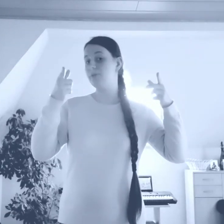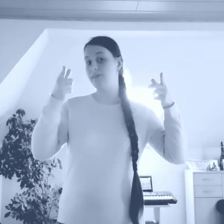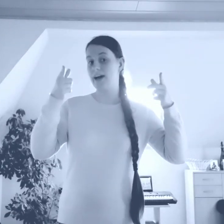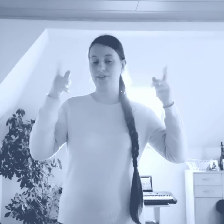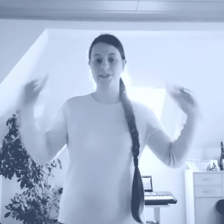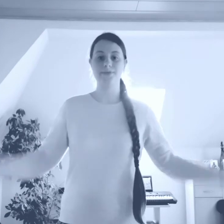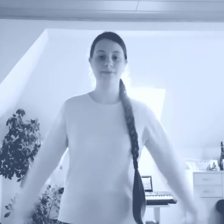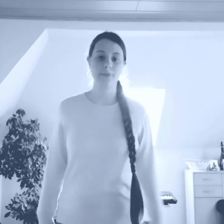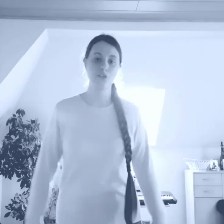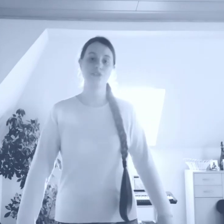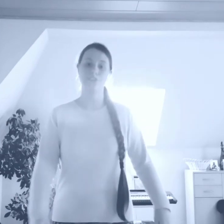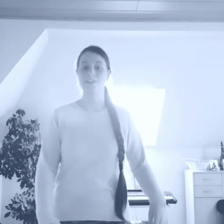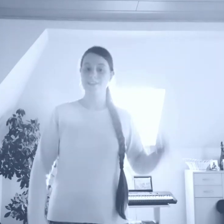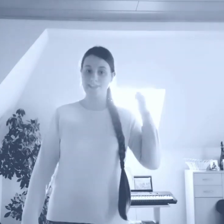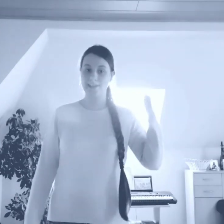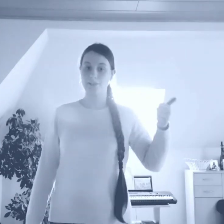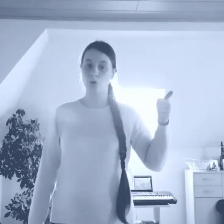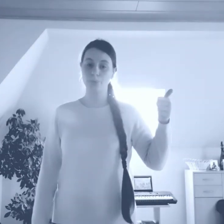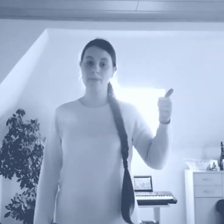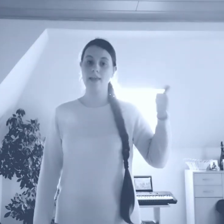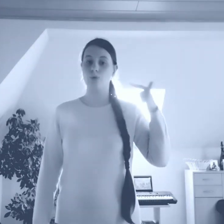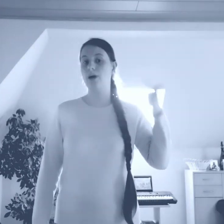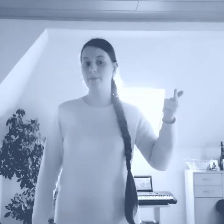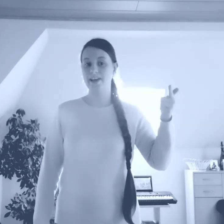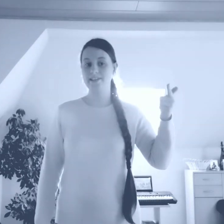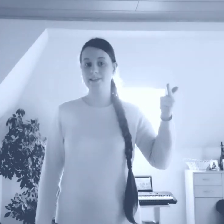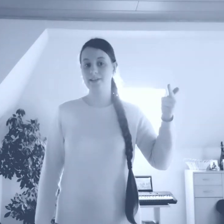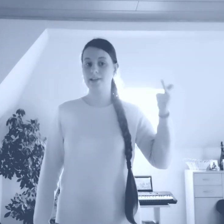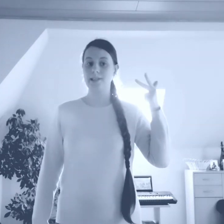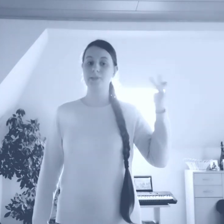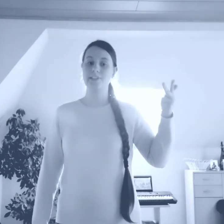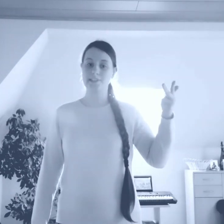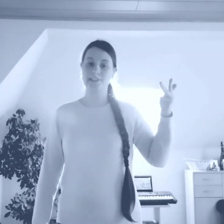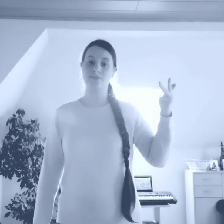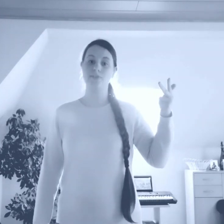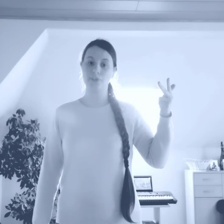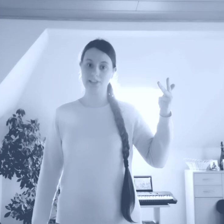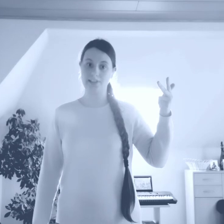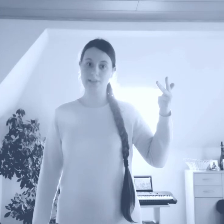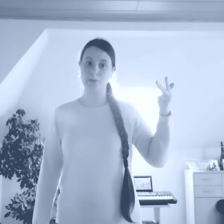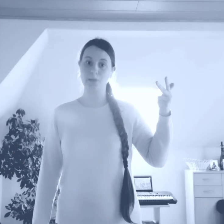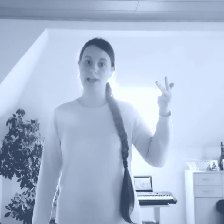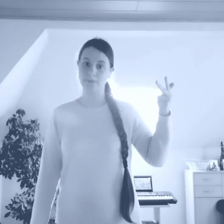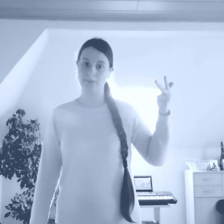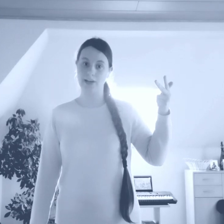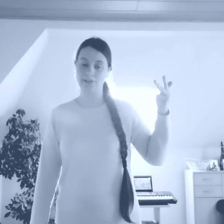the virus? You should stay at home, wear a mask, keep a distance if you think that these people have the virus,